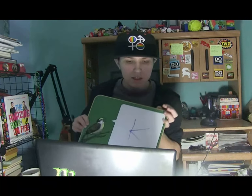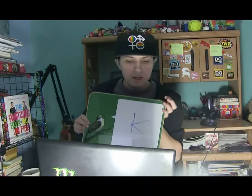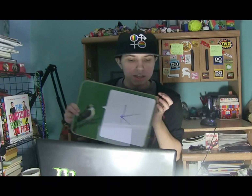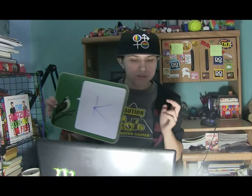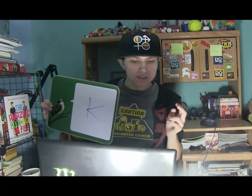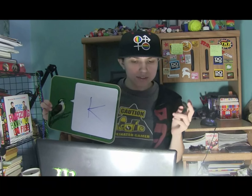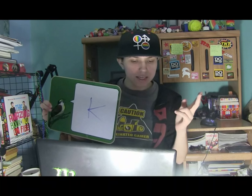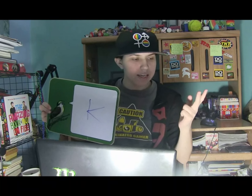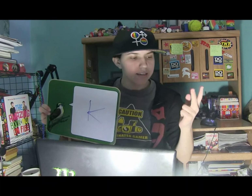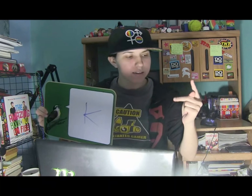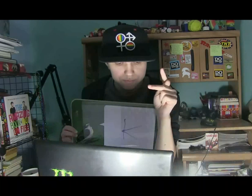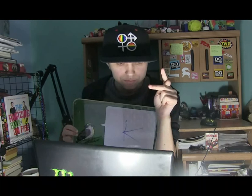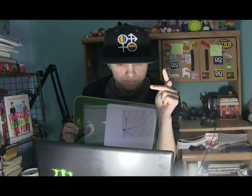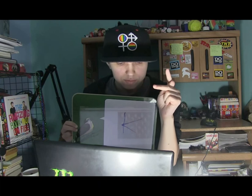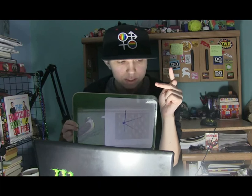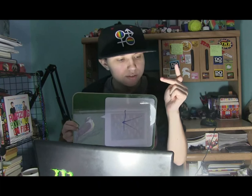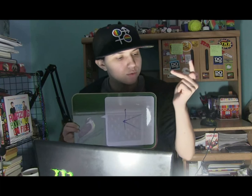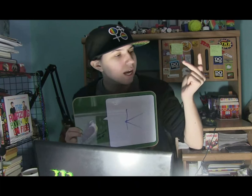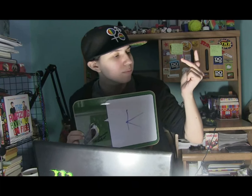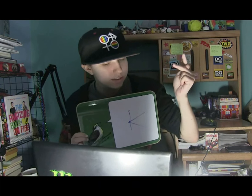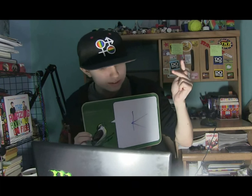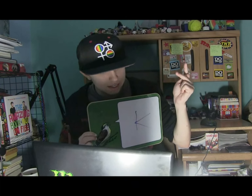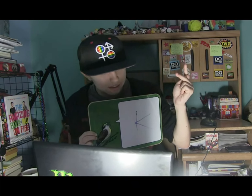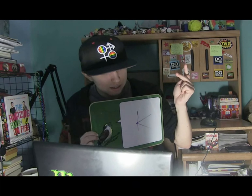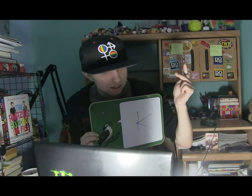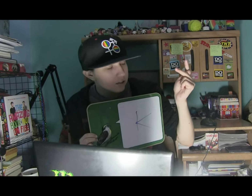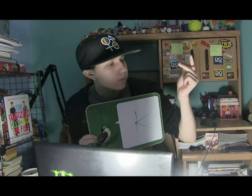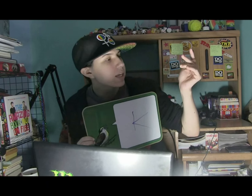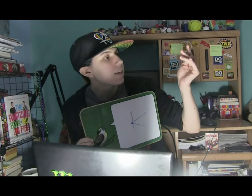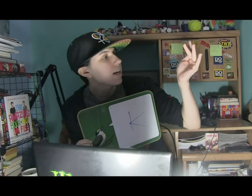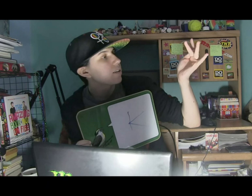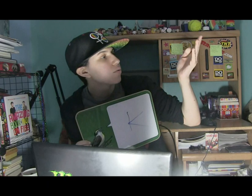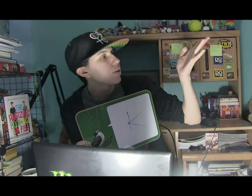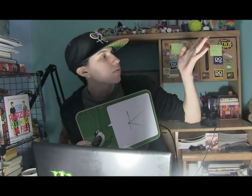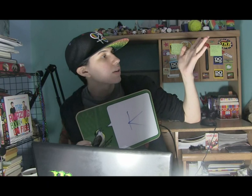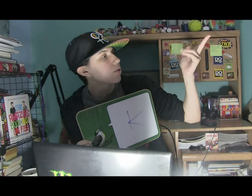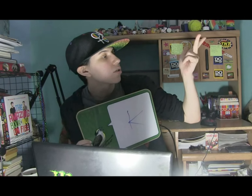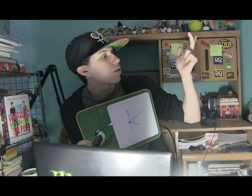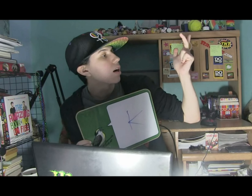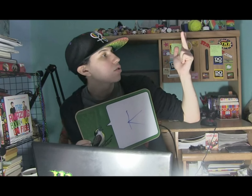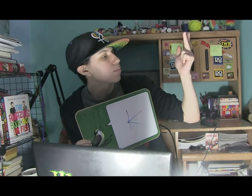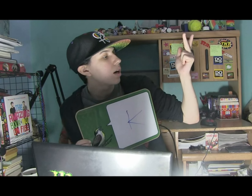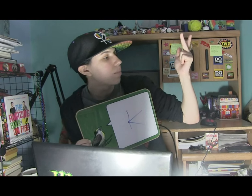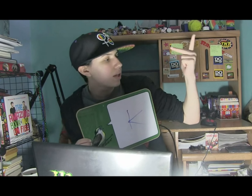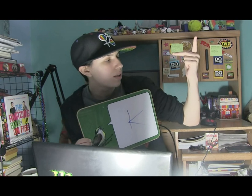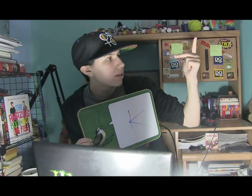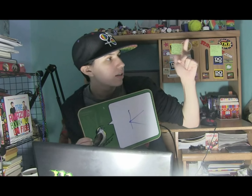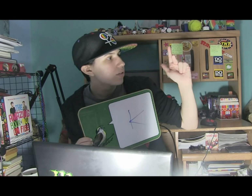Okay, so this is K. So what happens is that your pinky and your ring finger are on your palm,